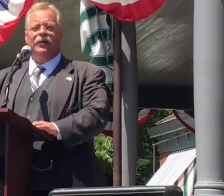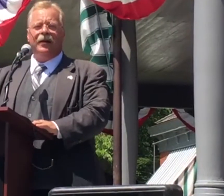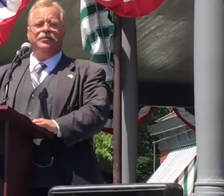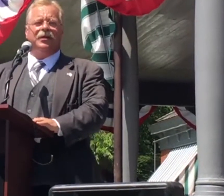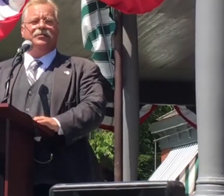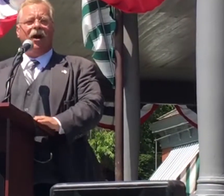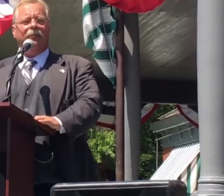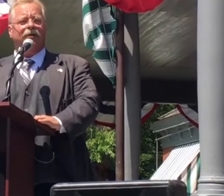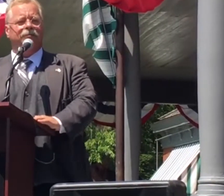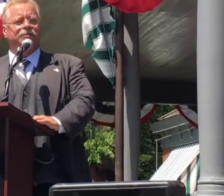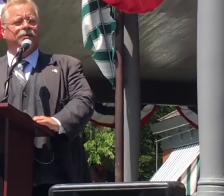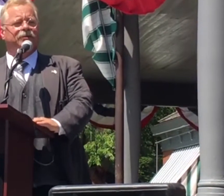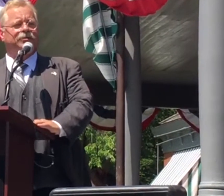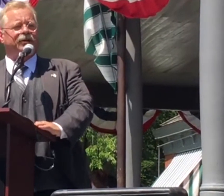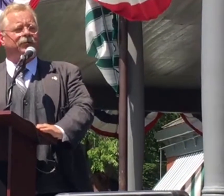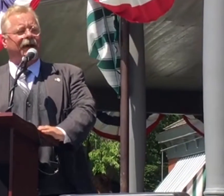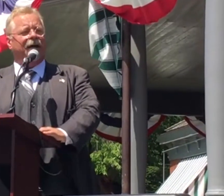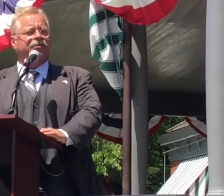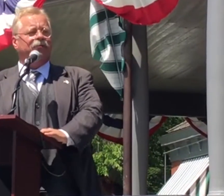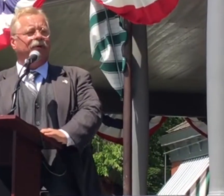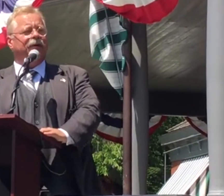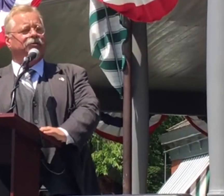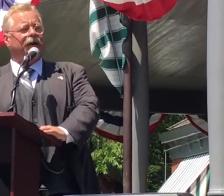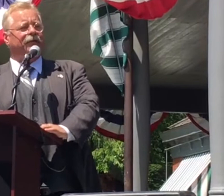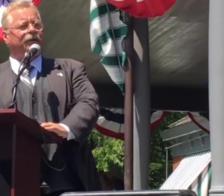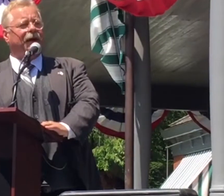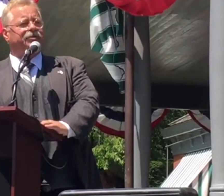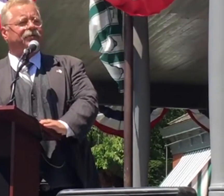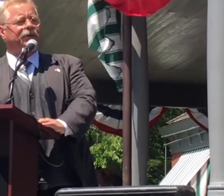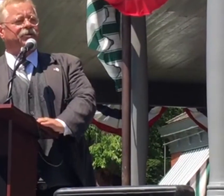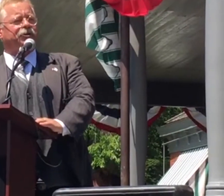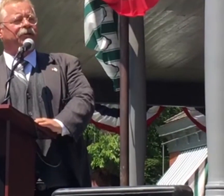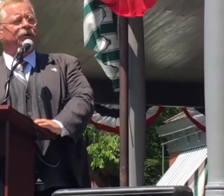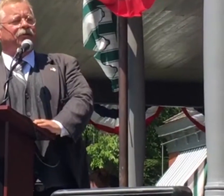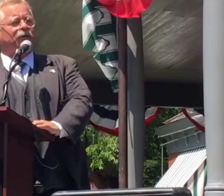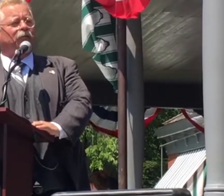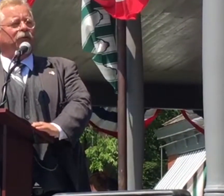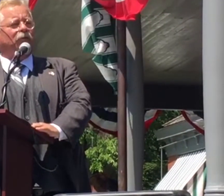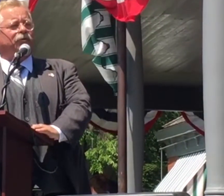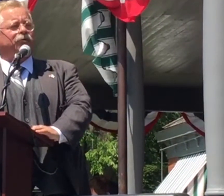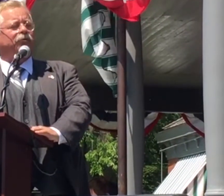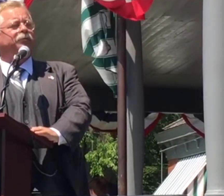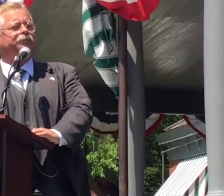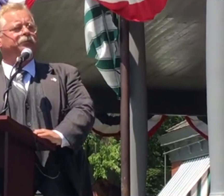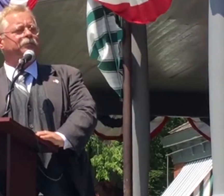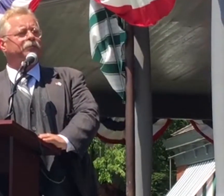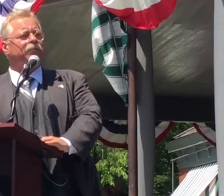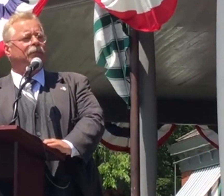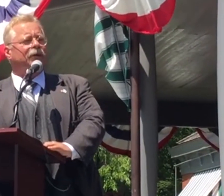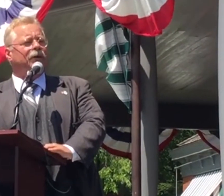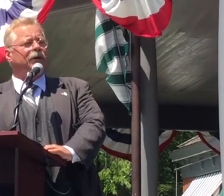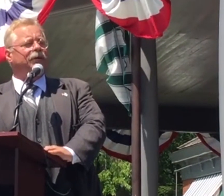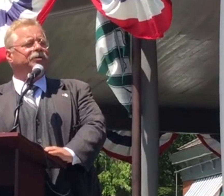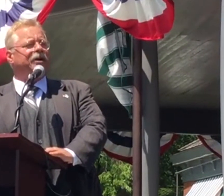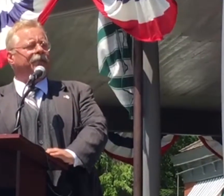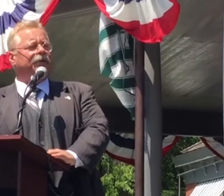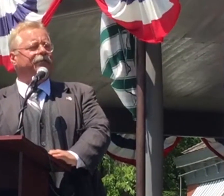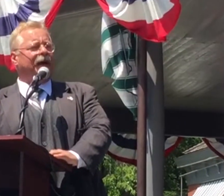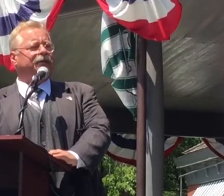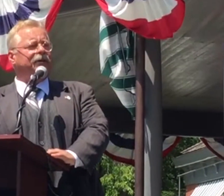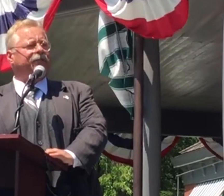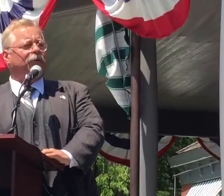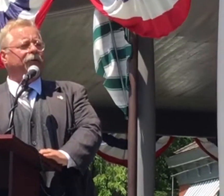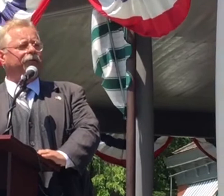major in the United States Army and was sent to Alaska, where he trained the Alaskan militia during World War II.